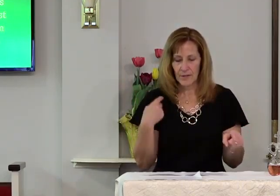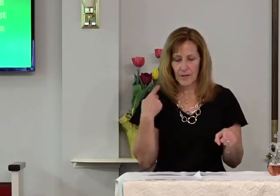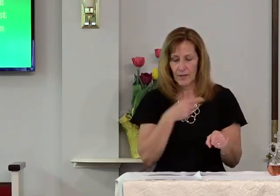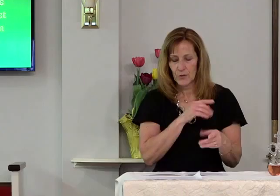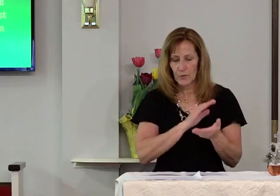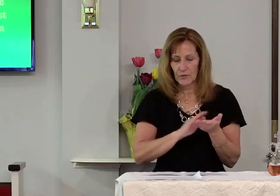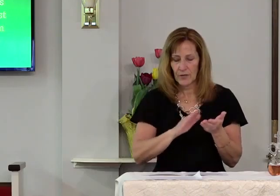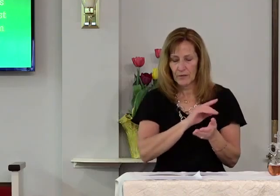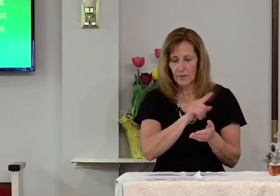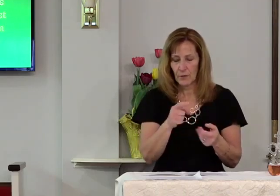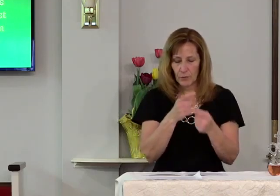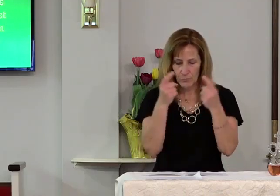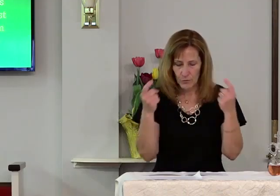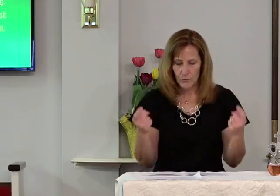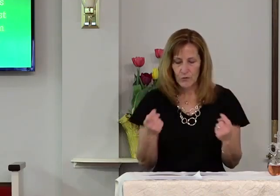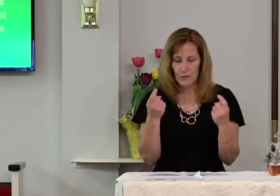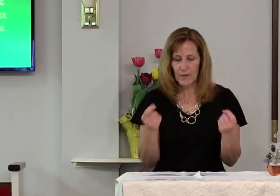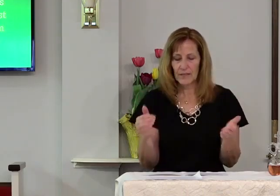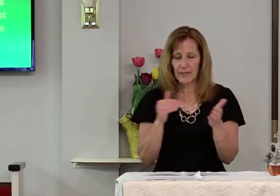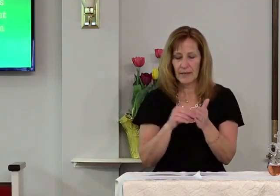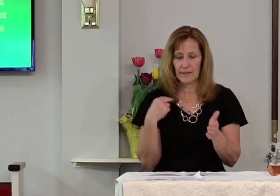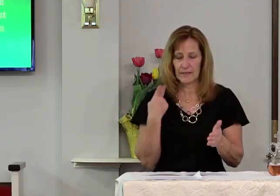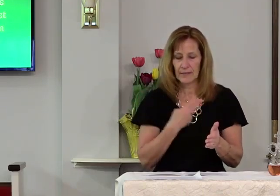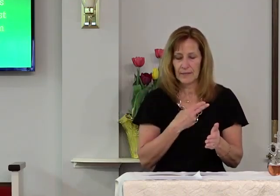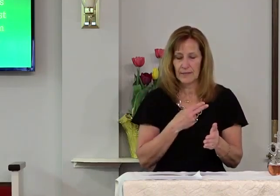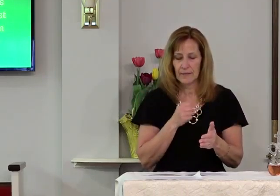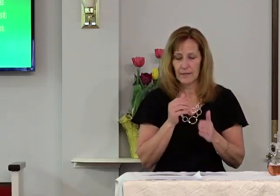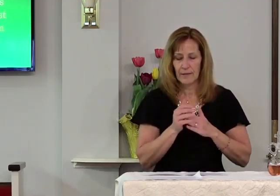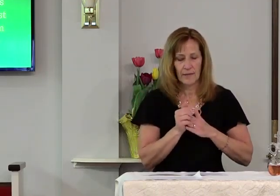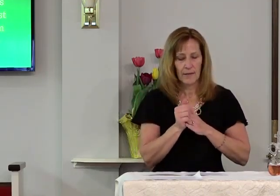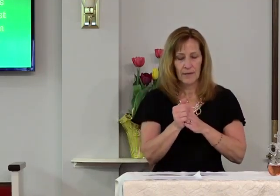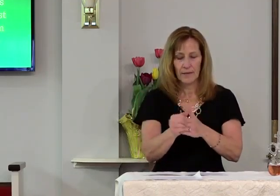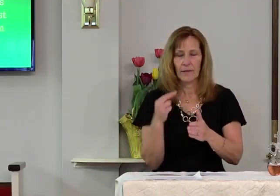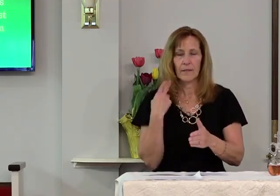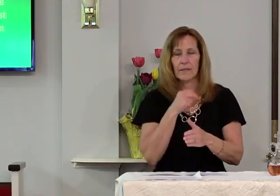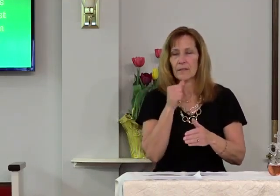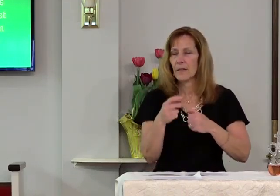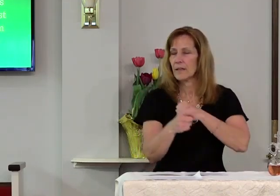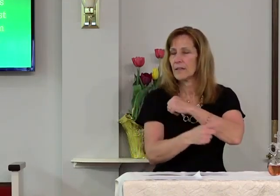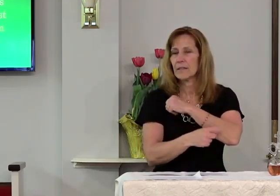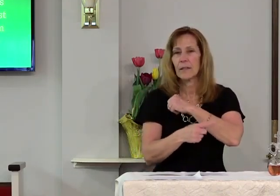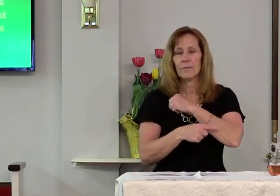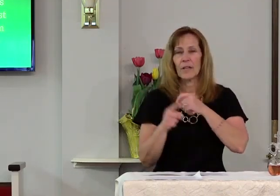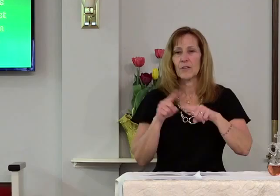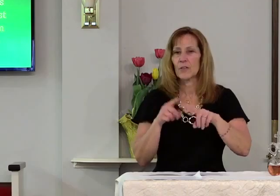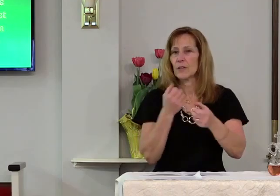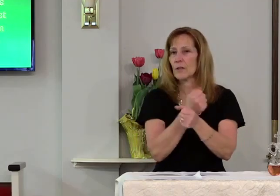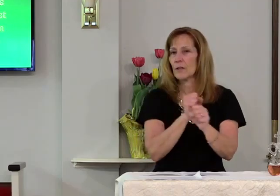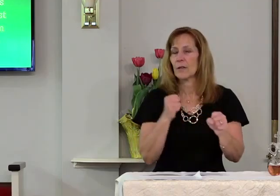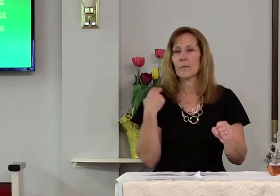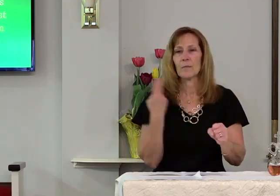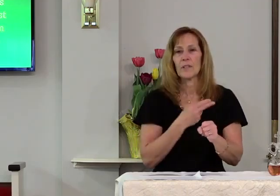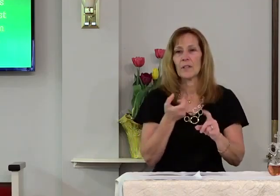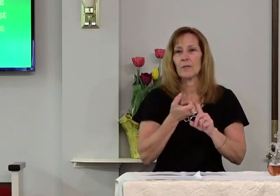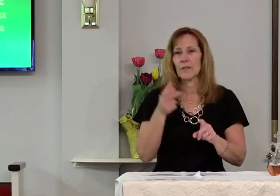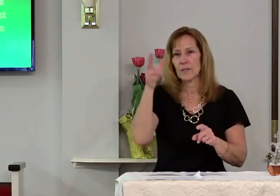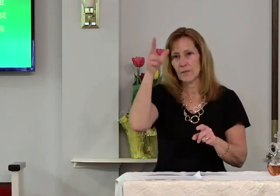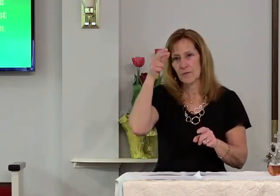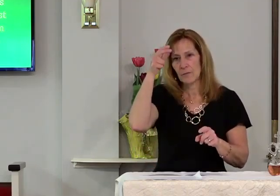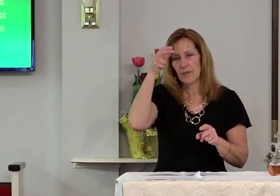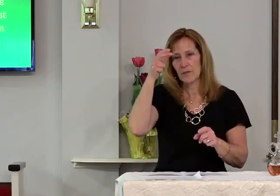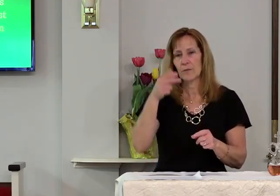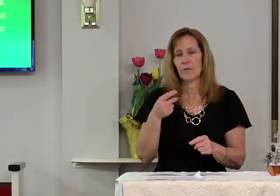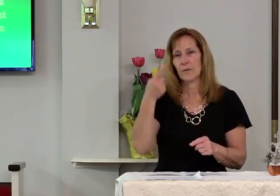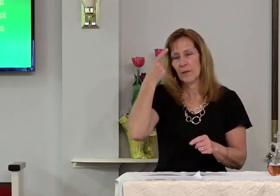as we forgive those who trespass against us and lead us not into temptation but deliver